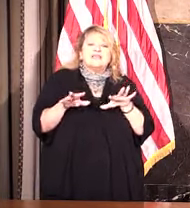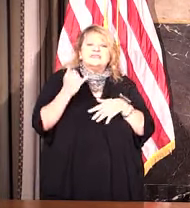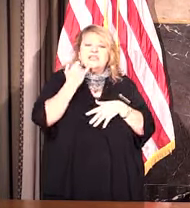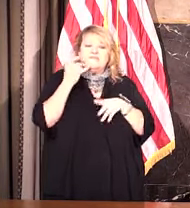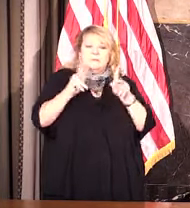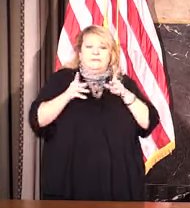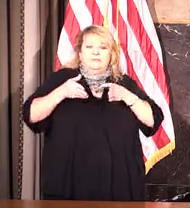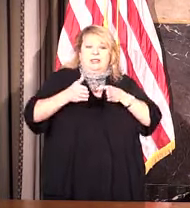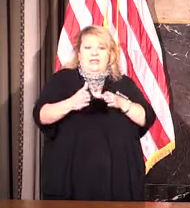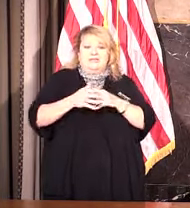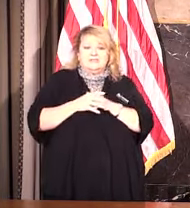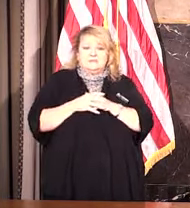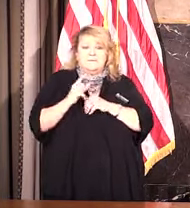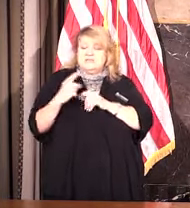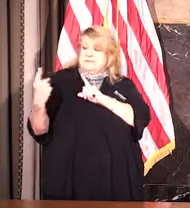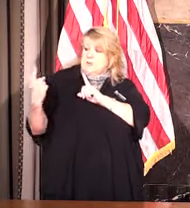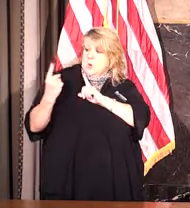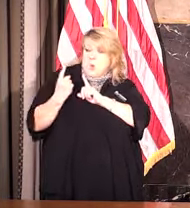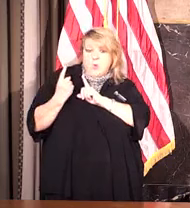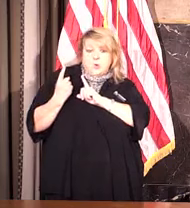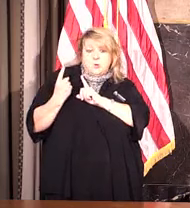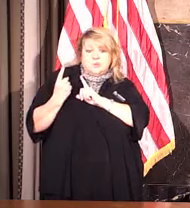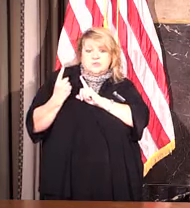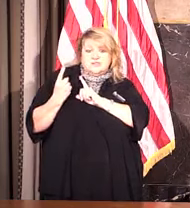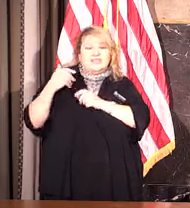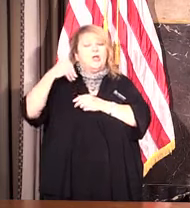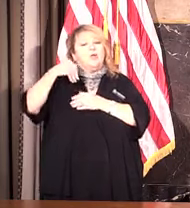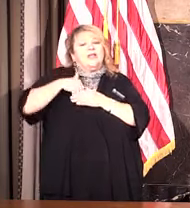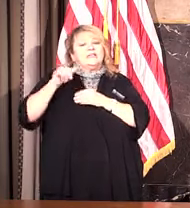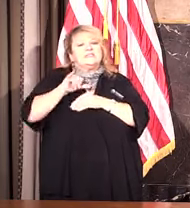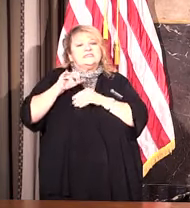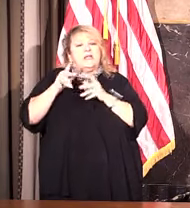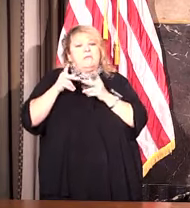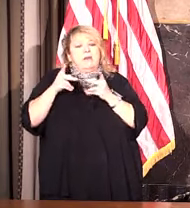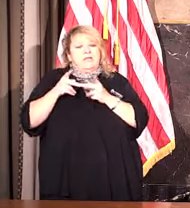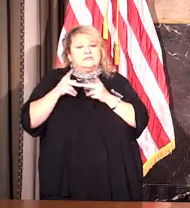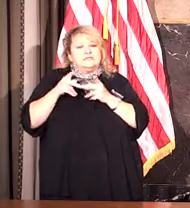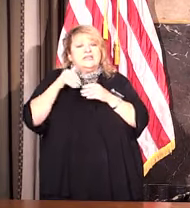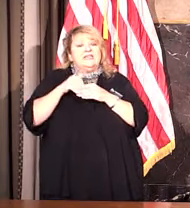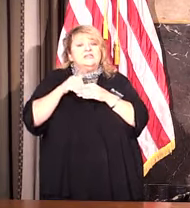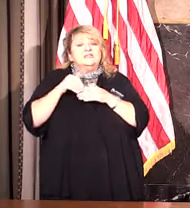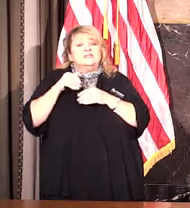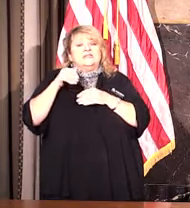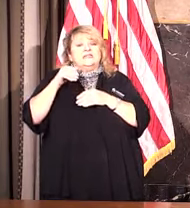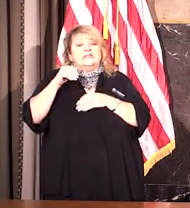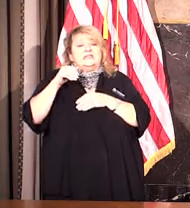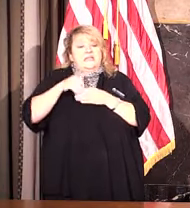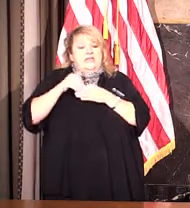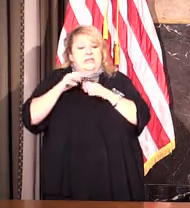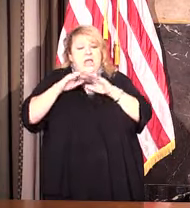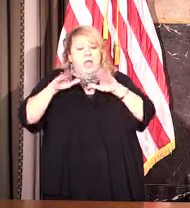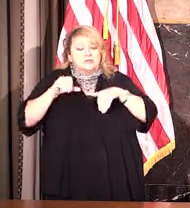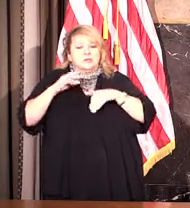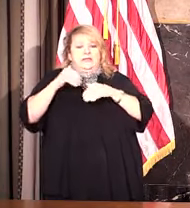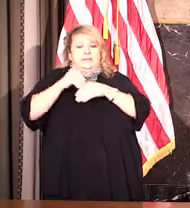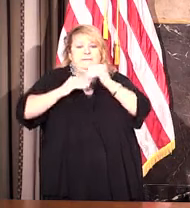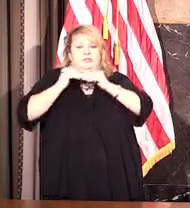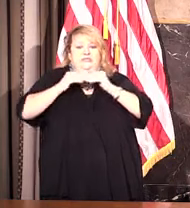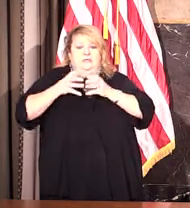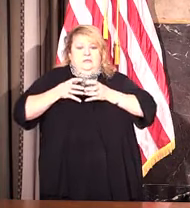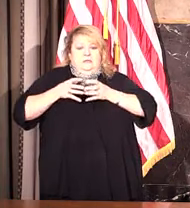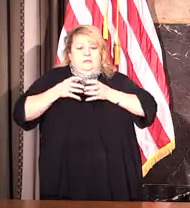You have to be relatively close to someone, more likely if you're indoors, certainly more likely if you're unmasked. It only spreads if people let